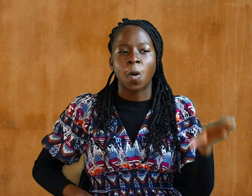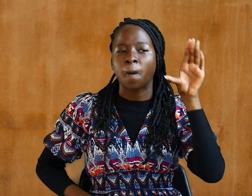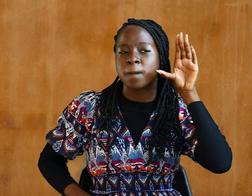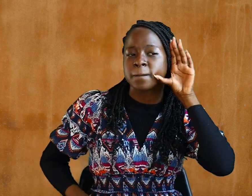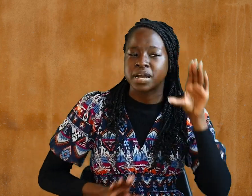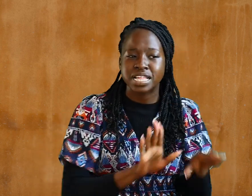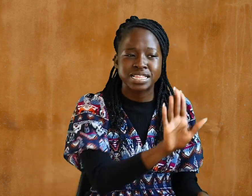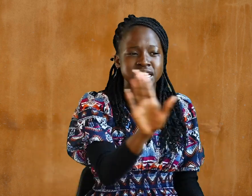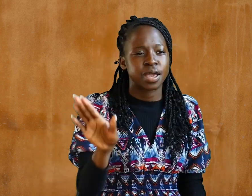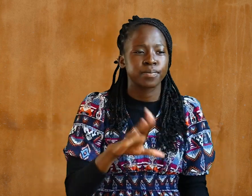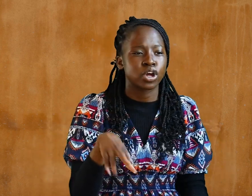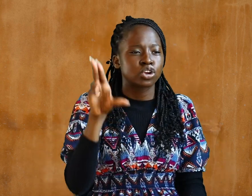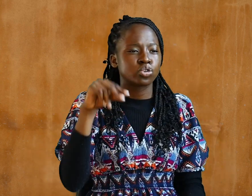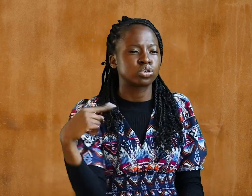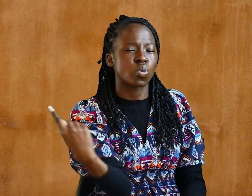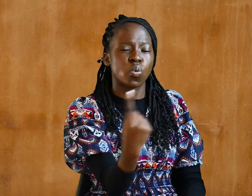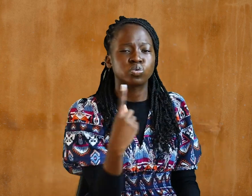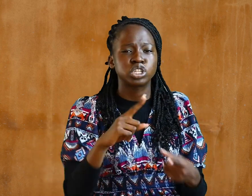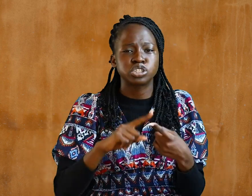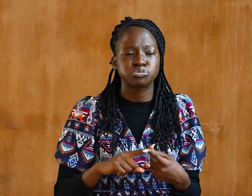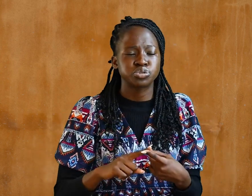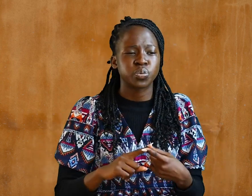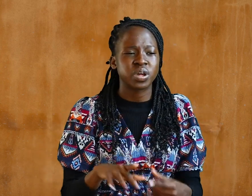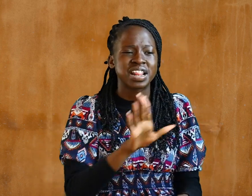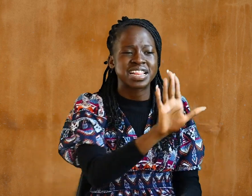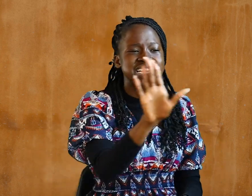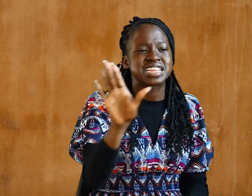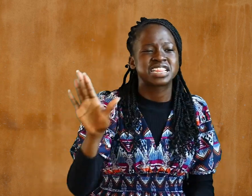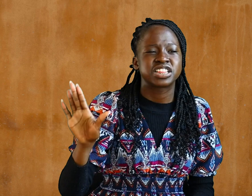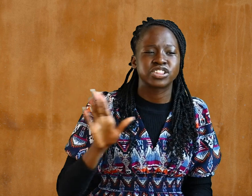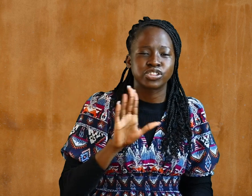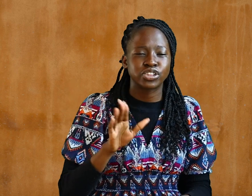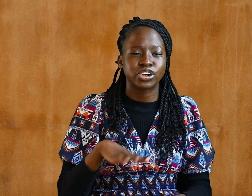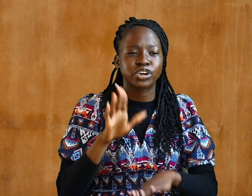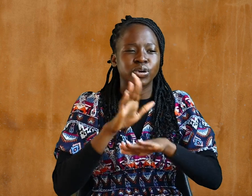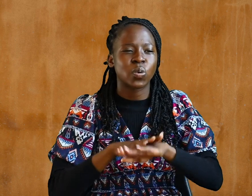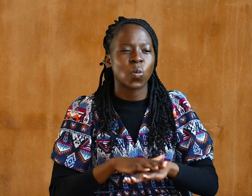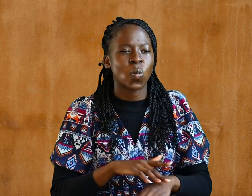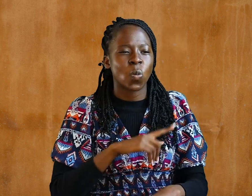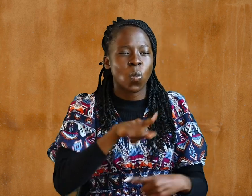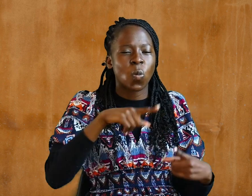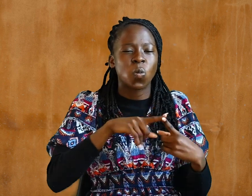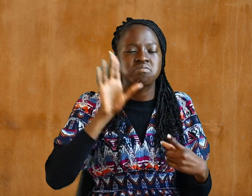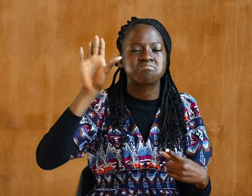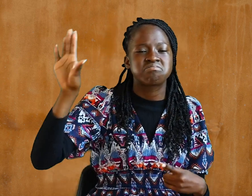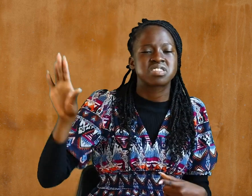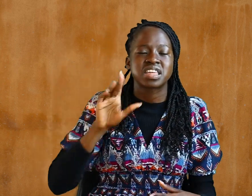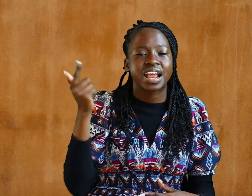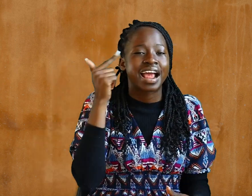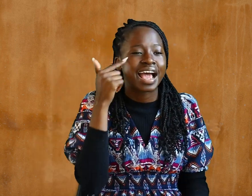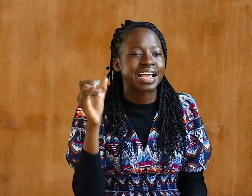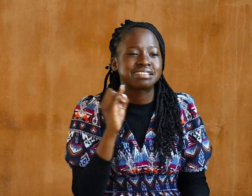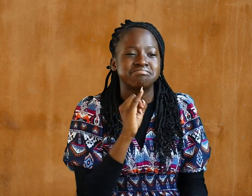not only to win their favor when their eye is on you, but as slaves of